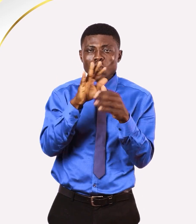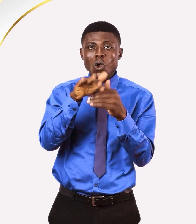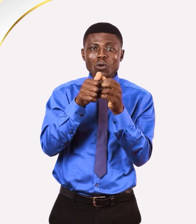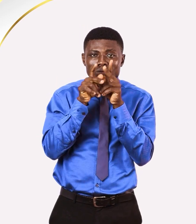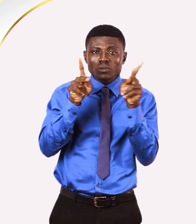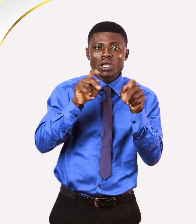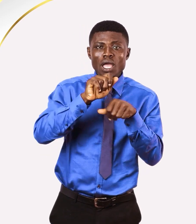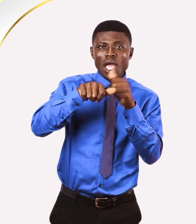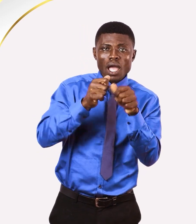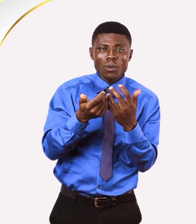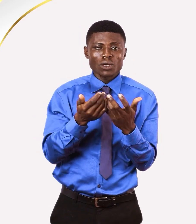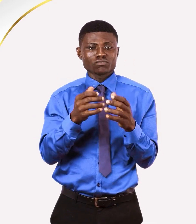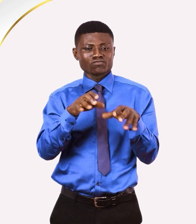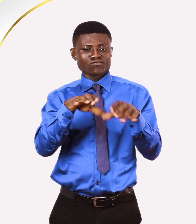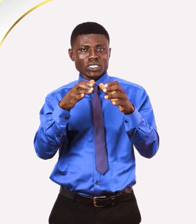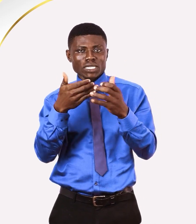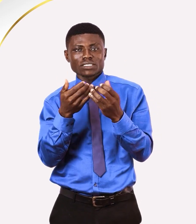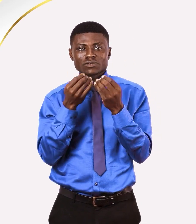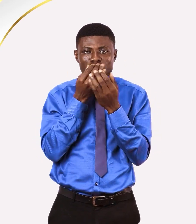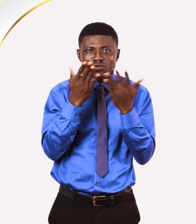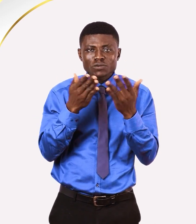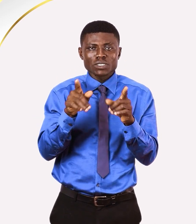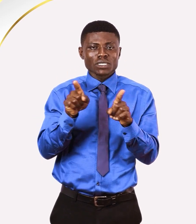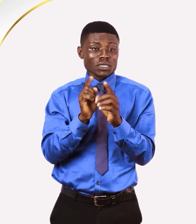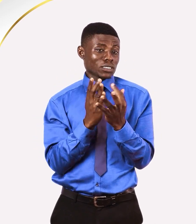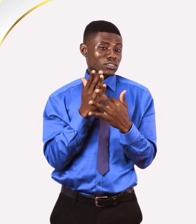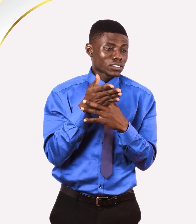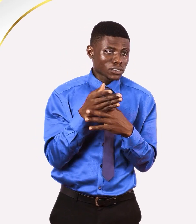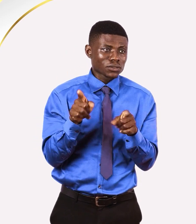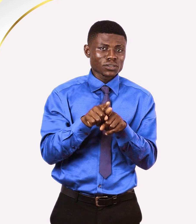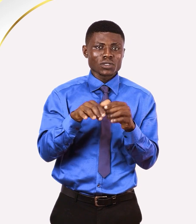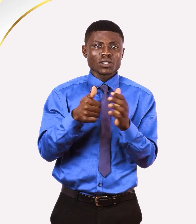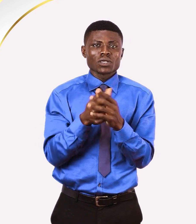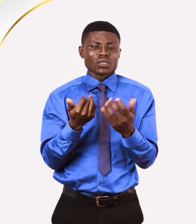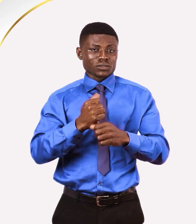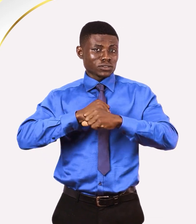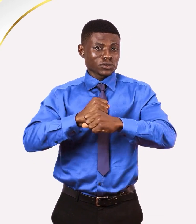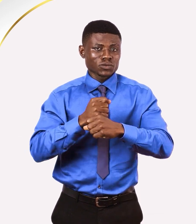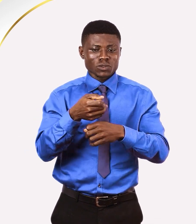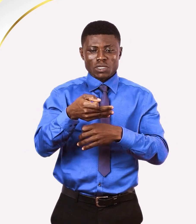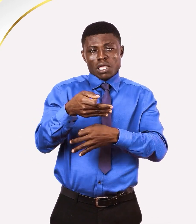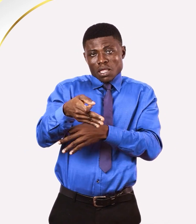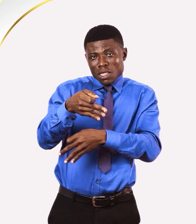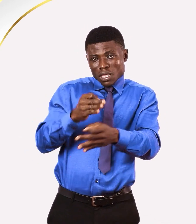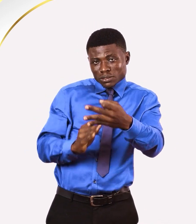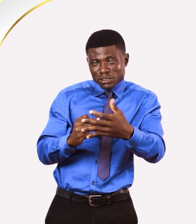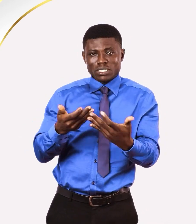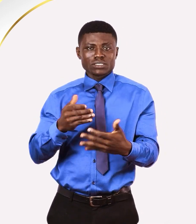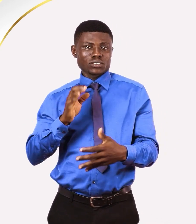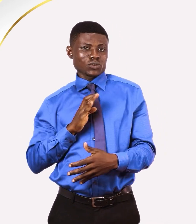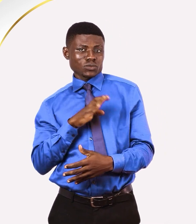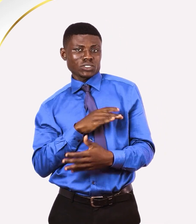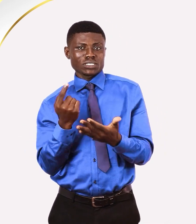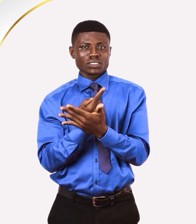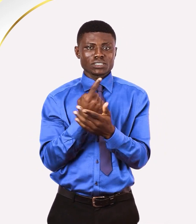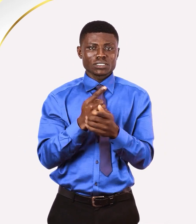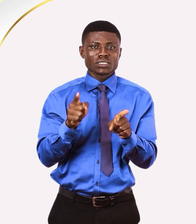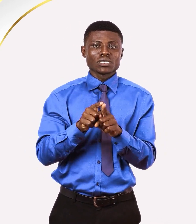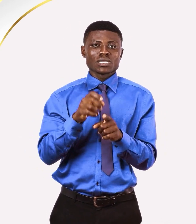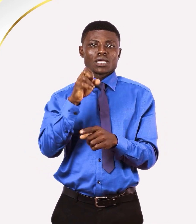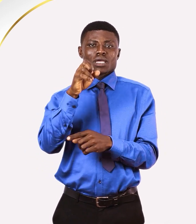the public about the classes of information accessible at the Securities and Exchange Commission,